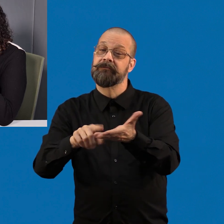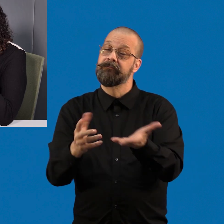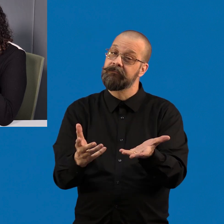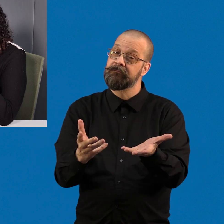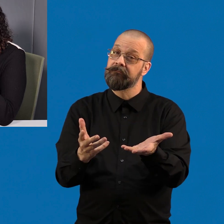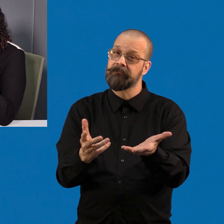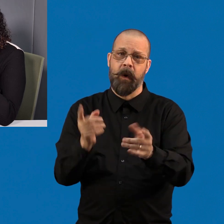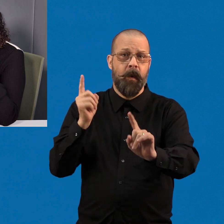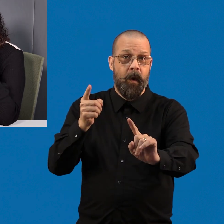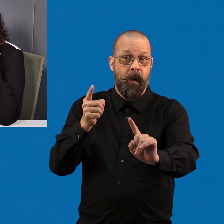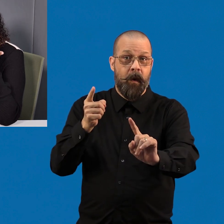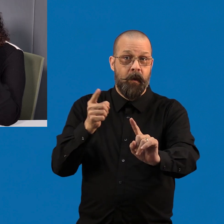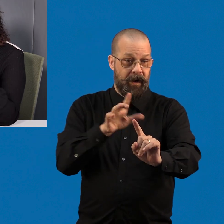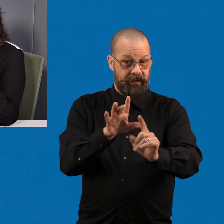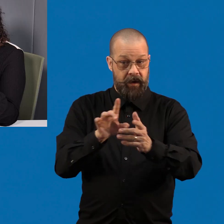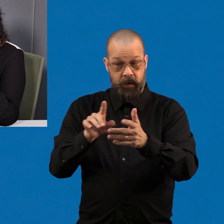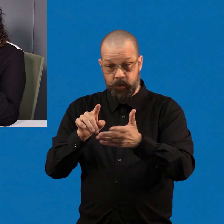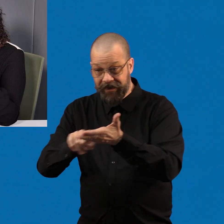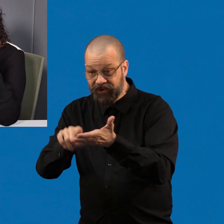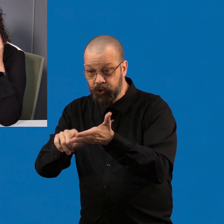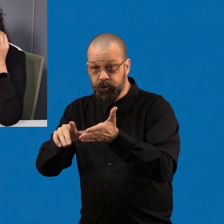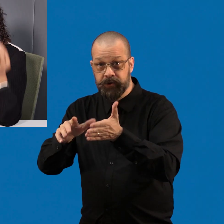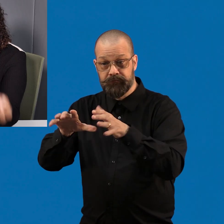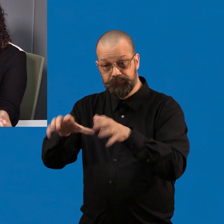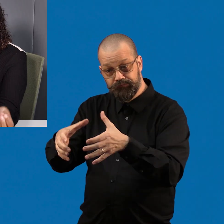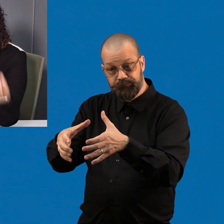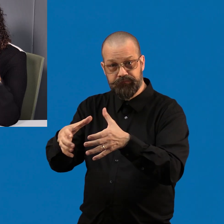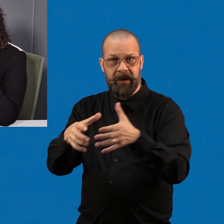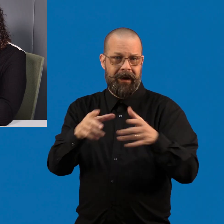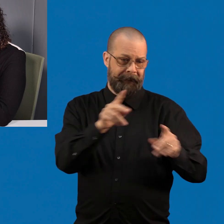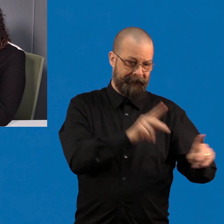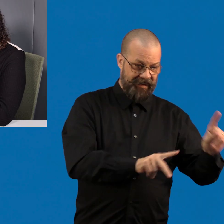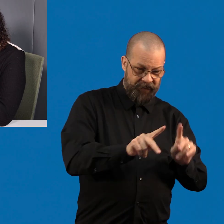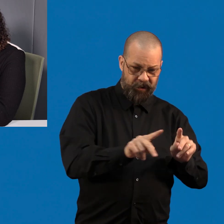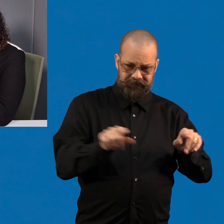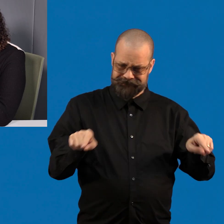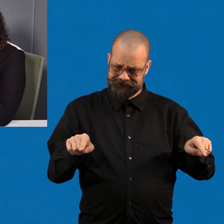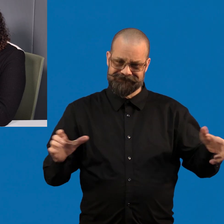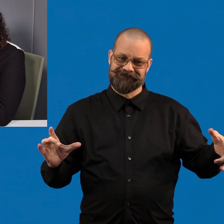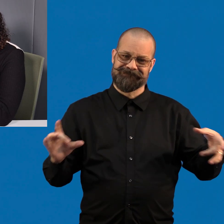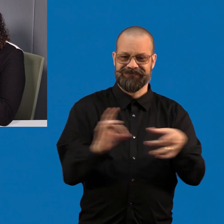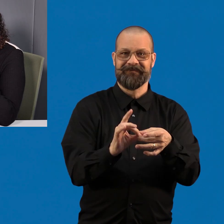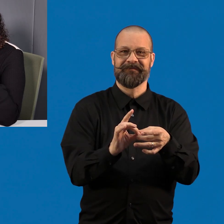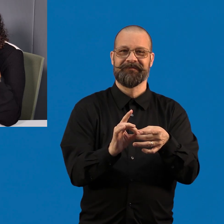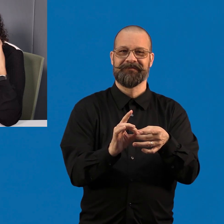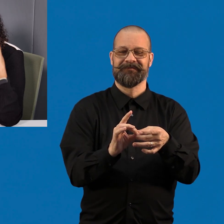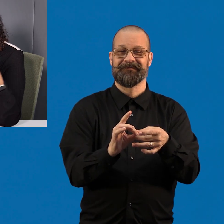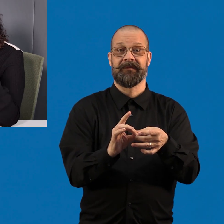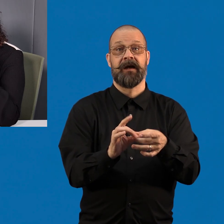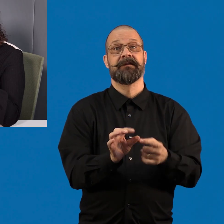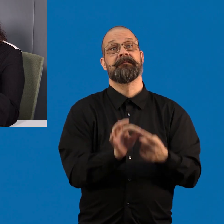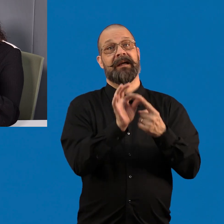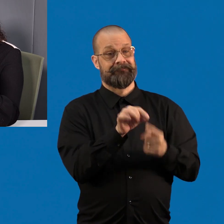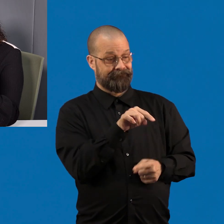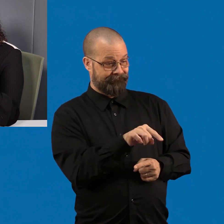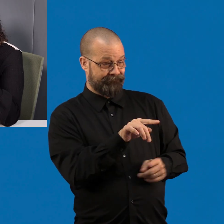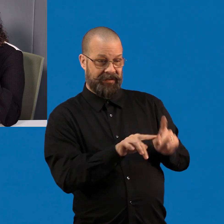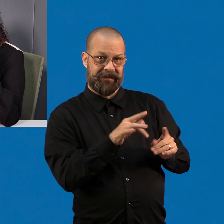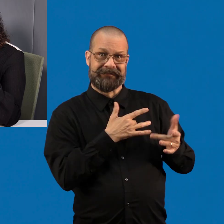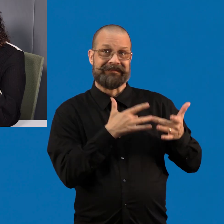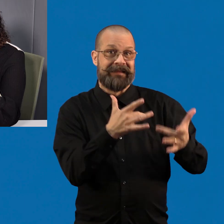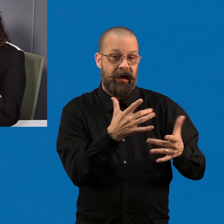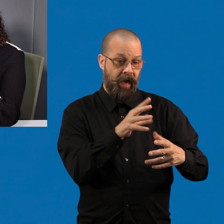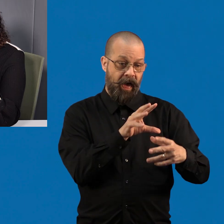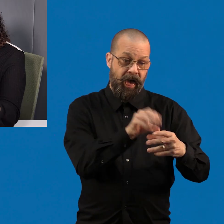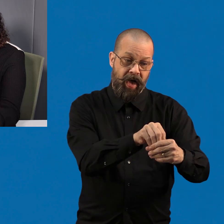is simple. We want to help close the gap between research and real people, especially people who